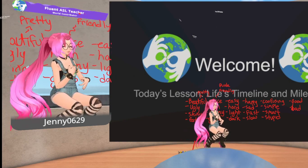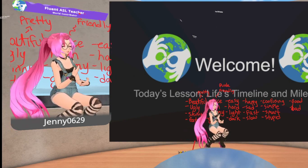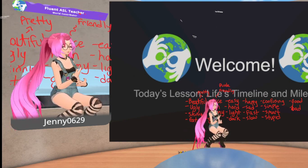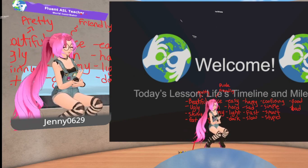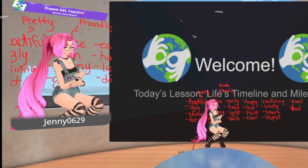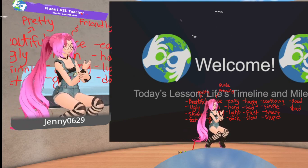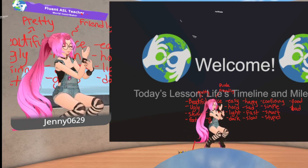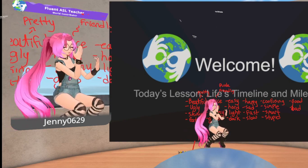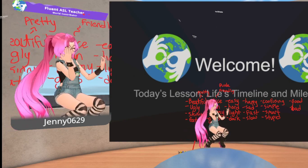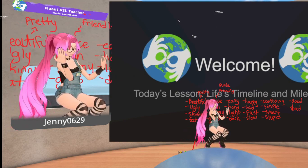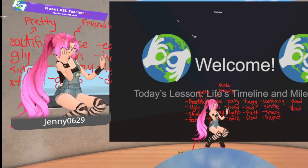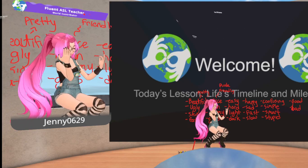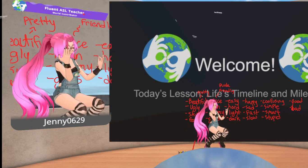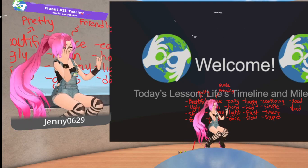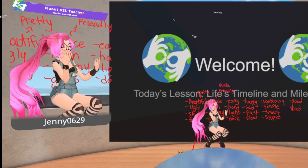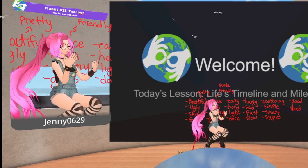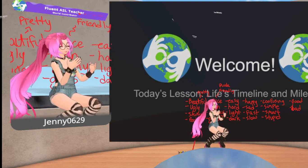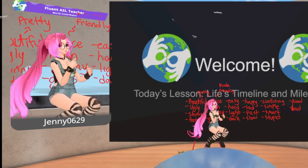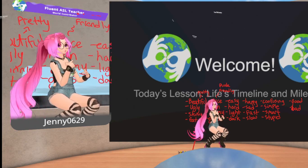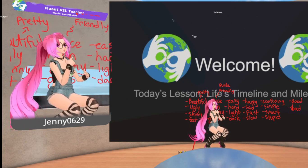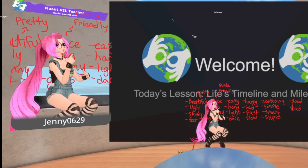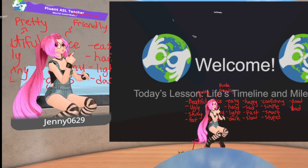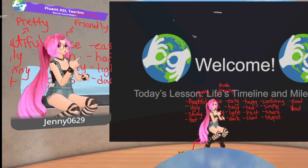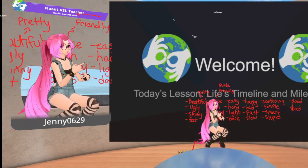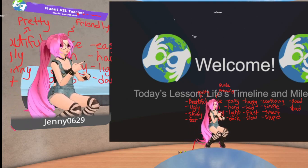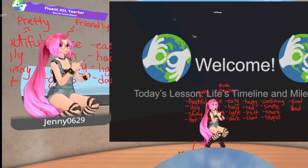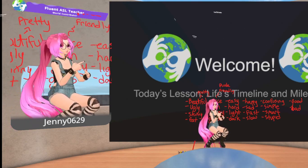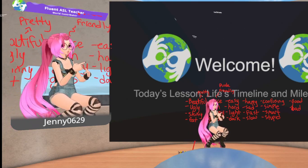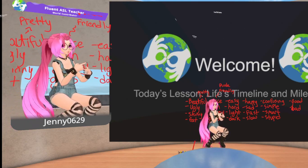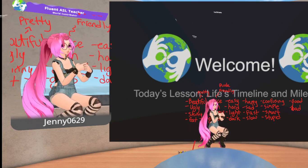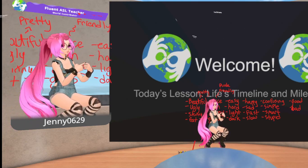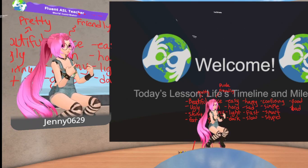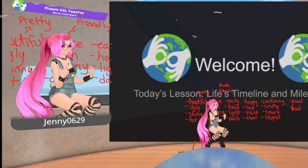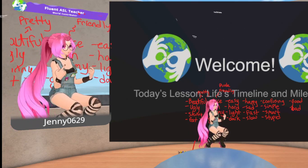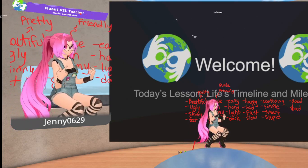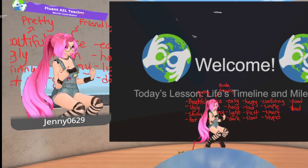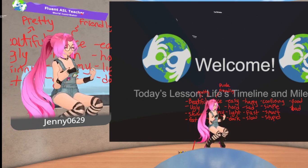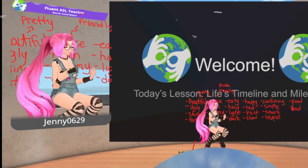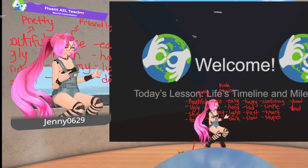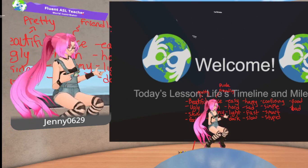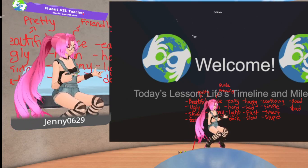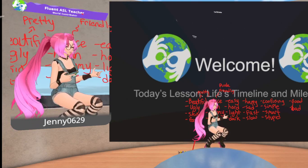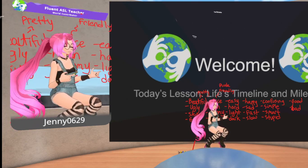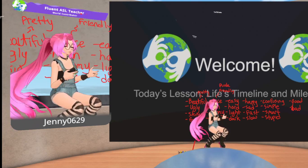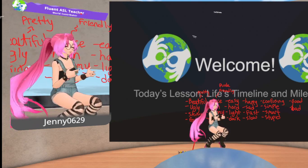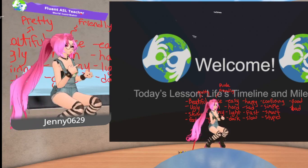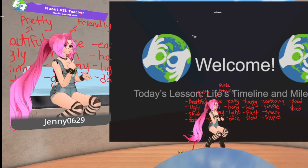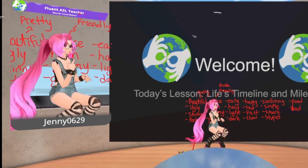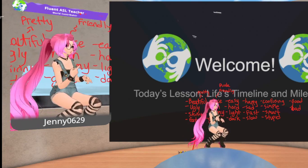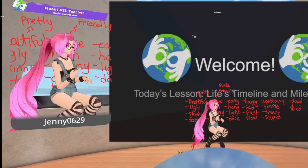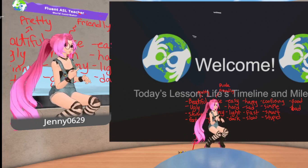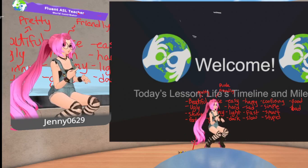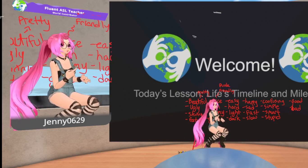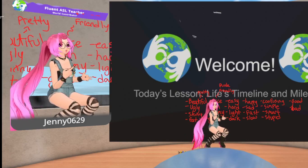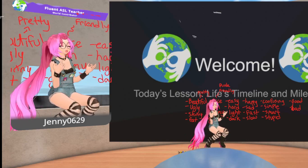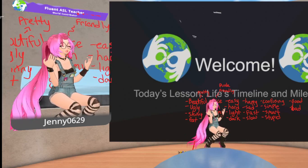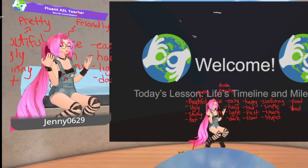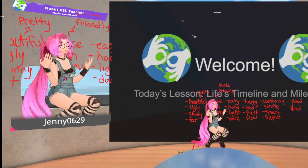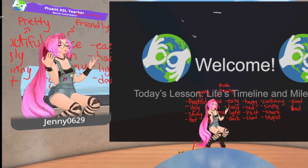personally, I only use this sign when I'm directly describing the opposite of dark. So if I were to